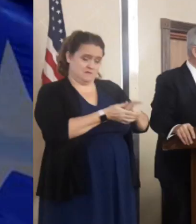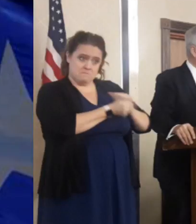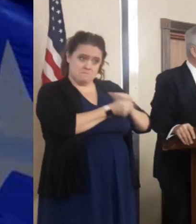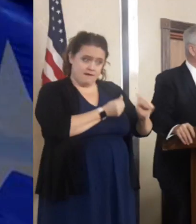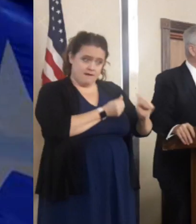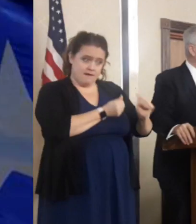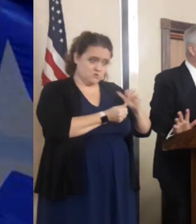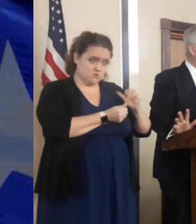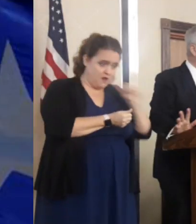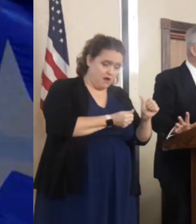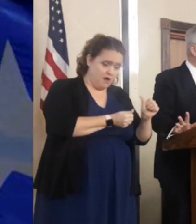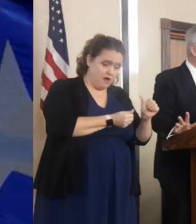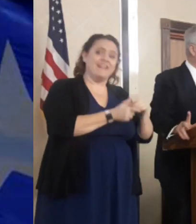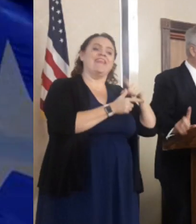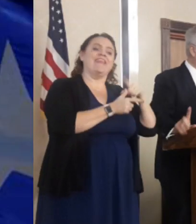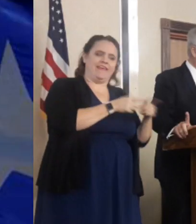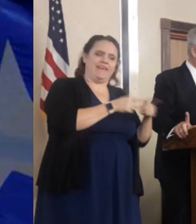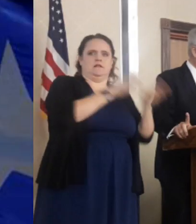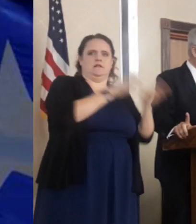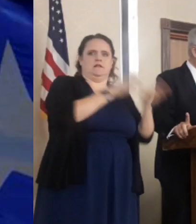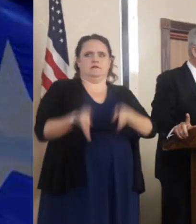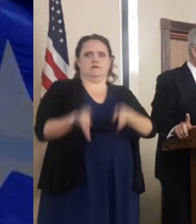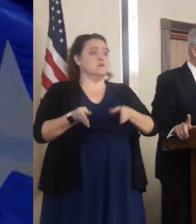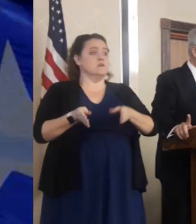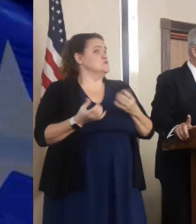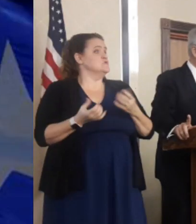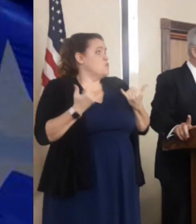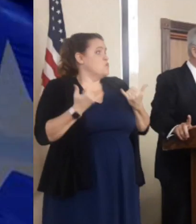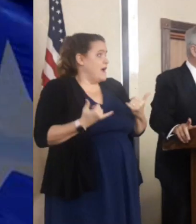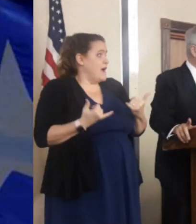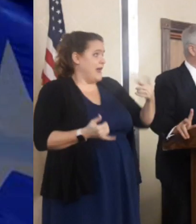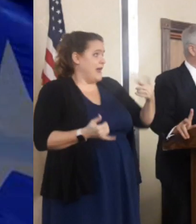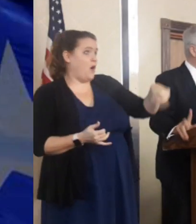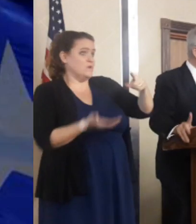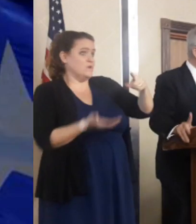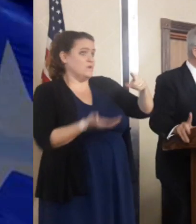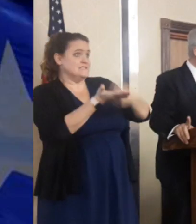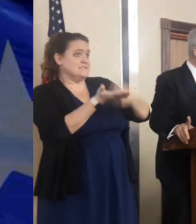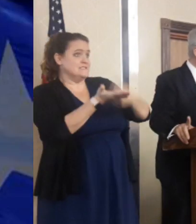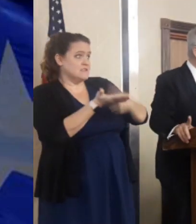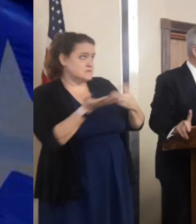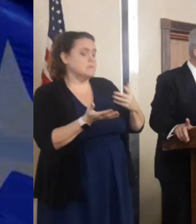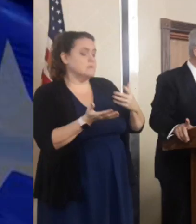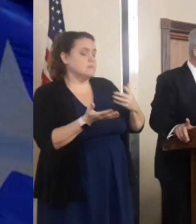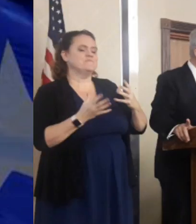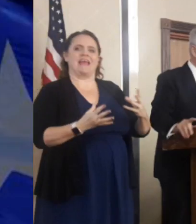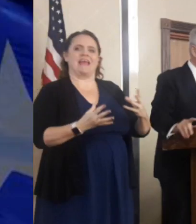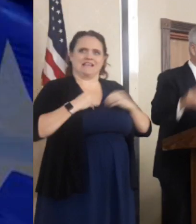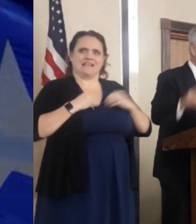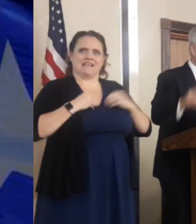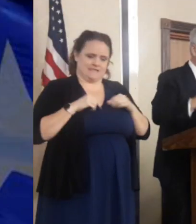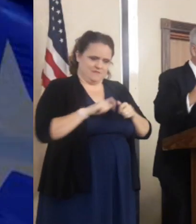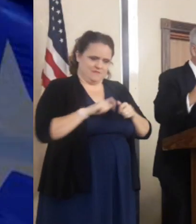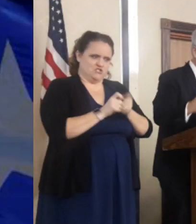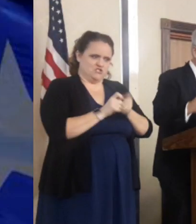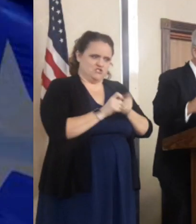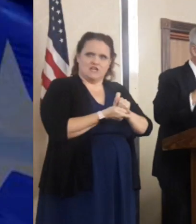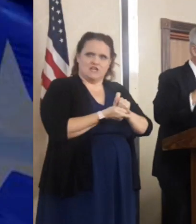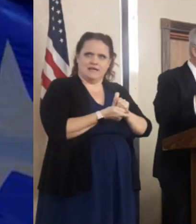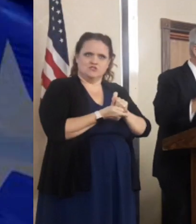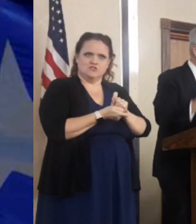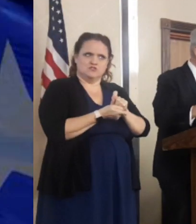So the item on the floor right now is to accept this change as noticed with the changes to